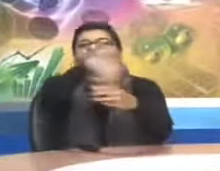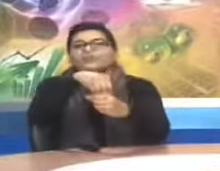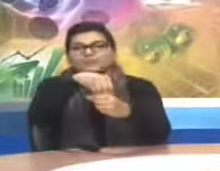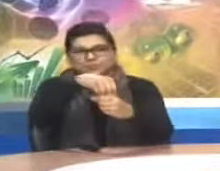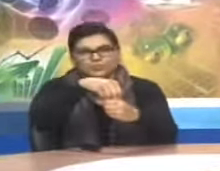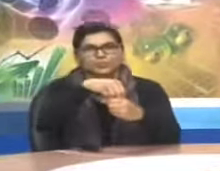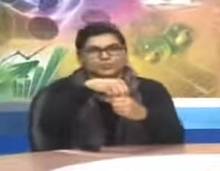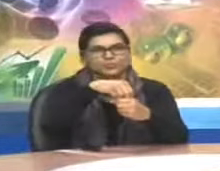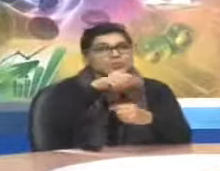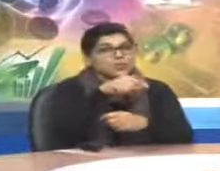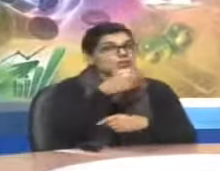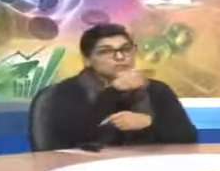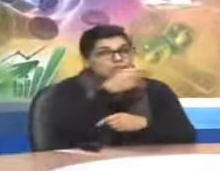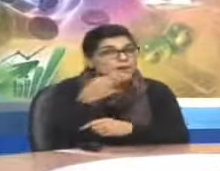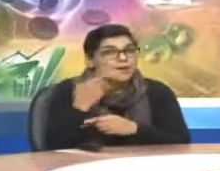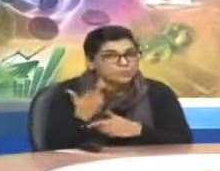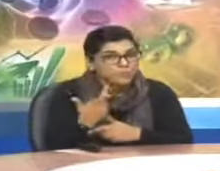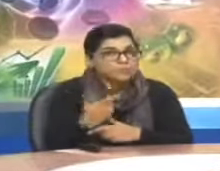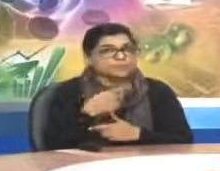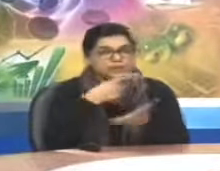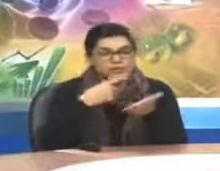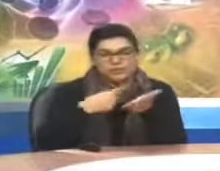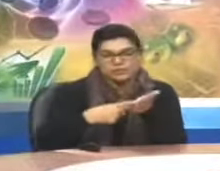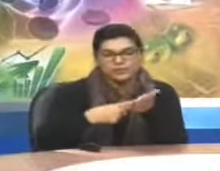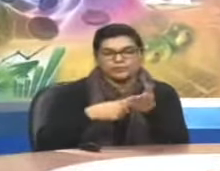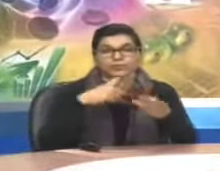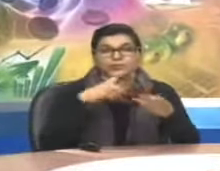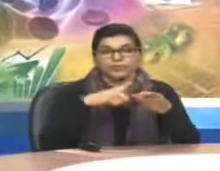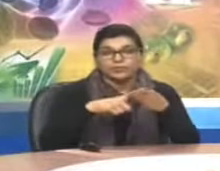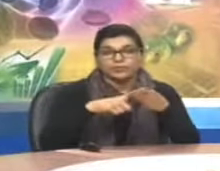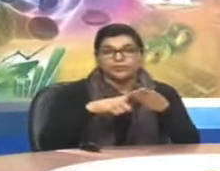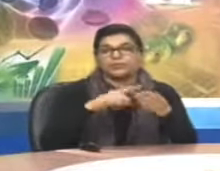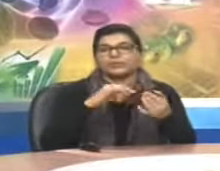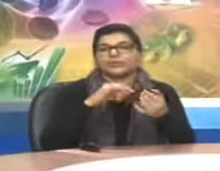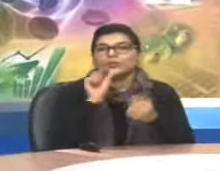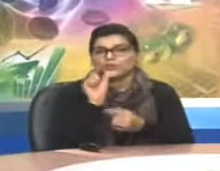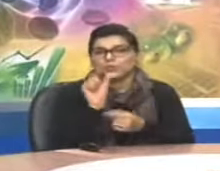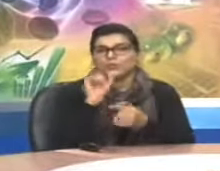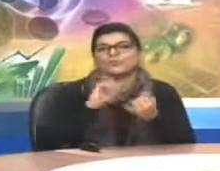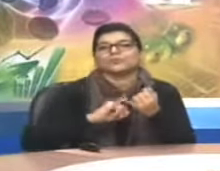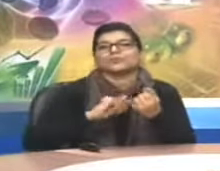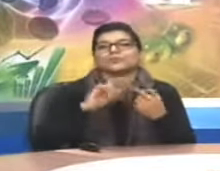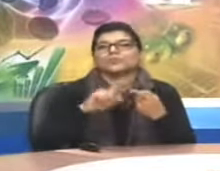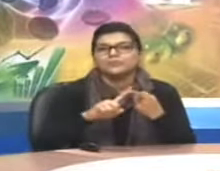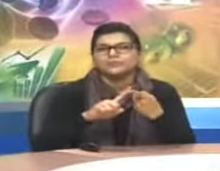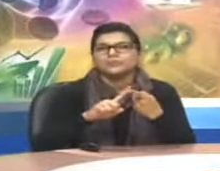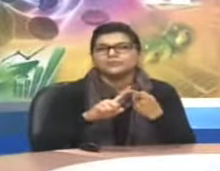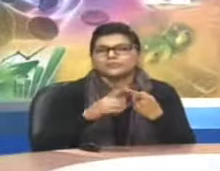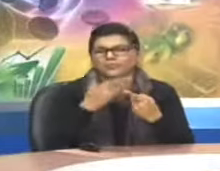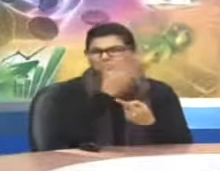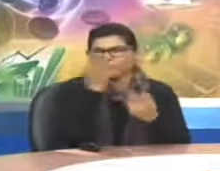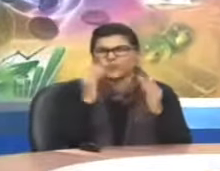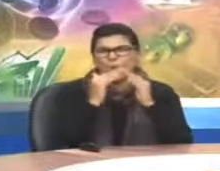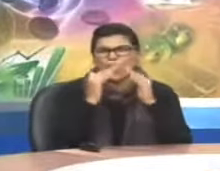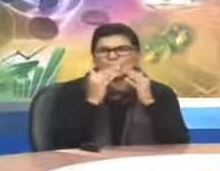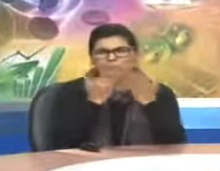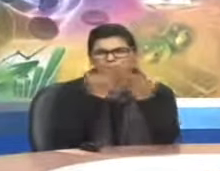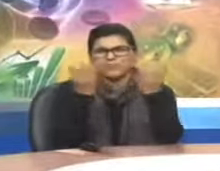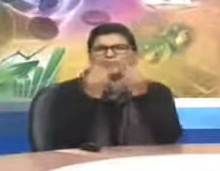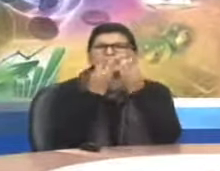Just now we understood the things which cannot be recycled. Now, here we would be learning reuse for home,